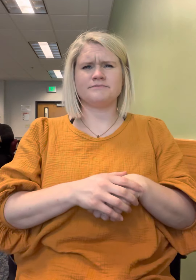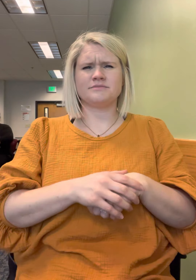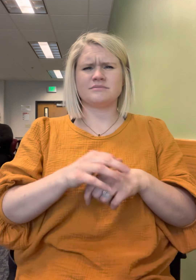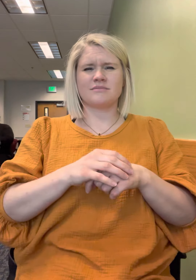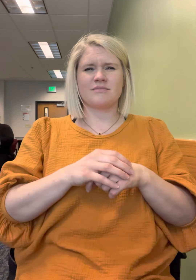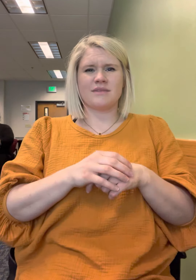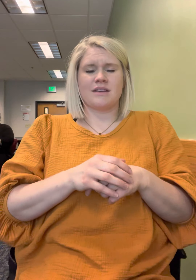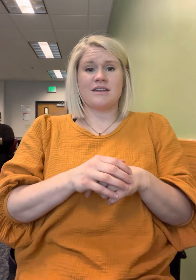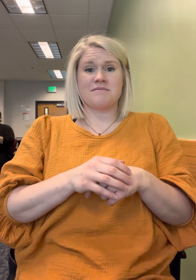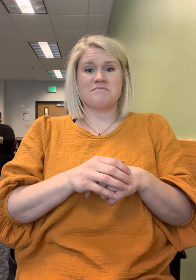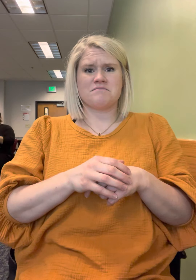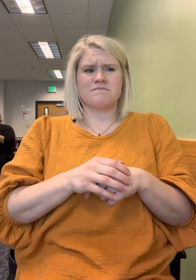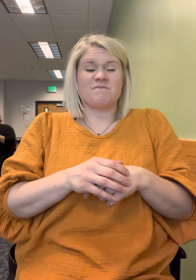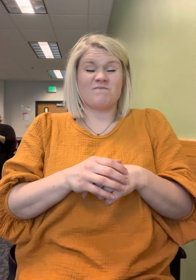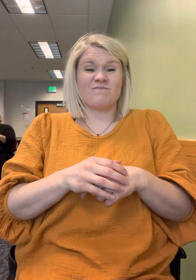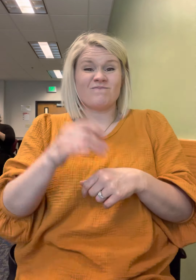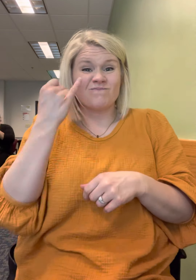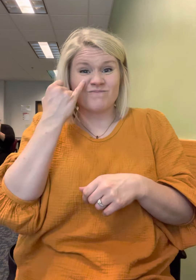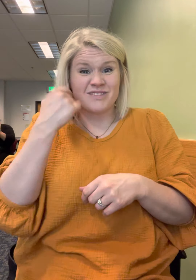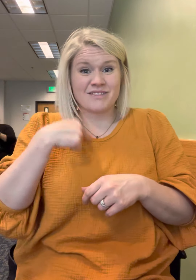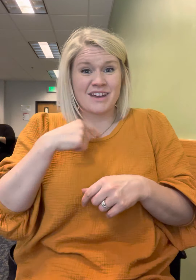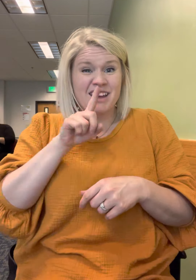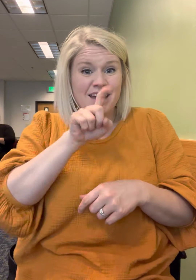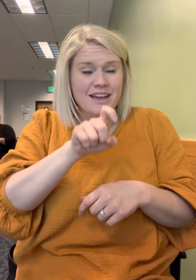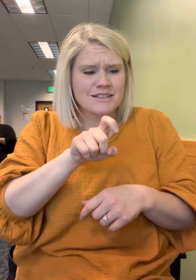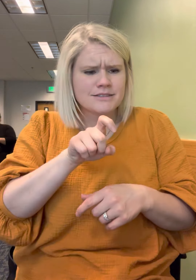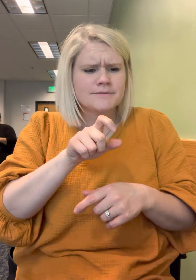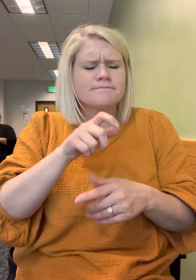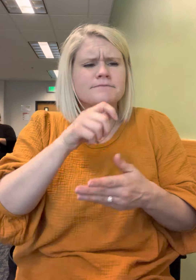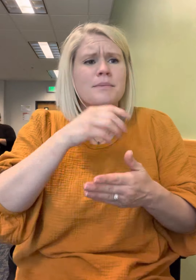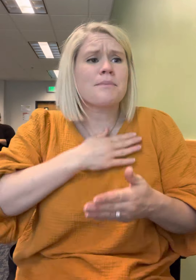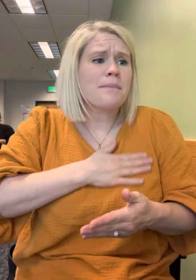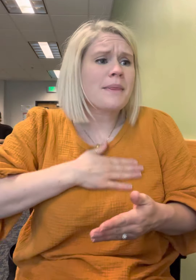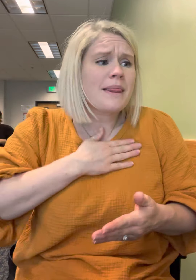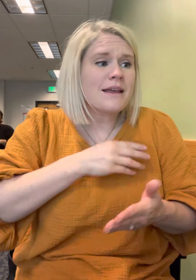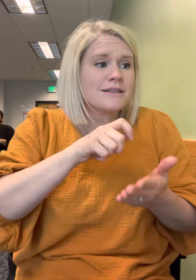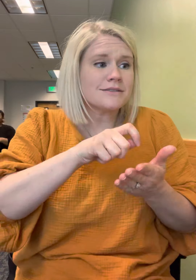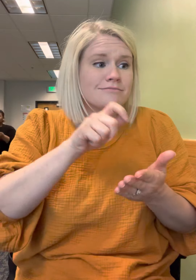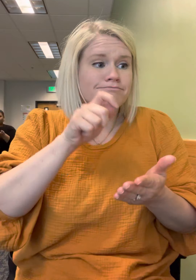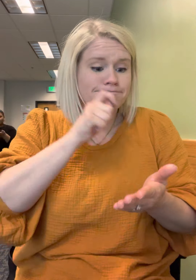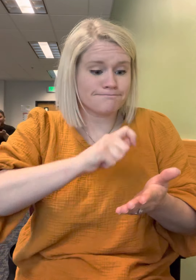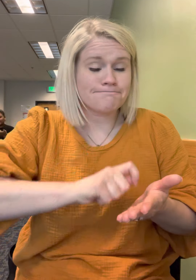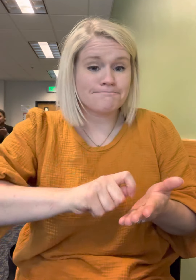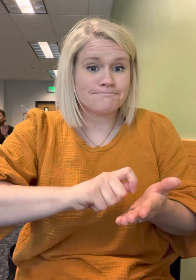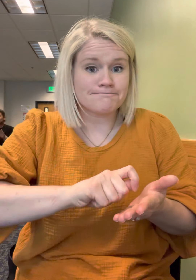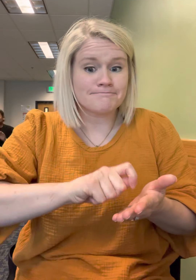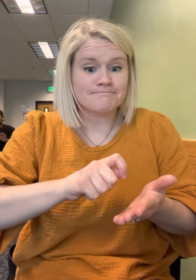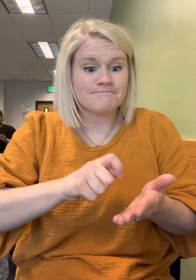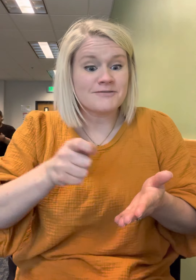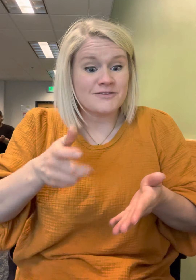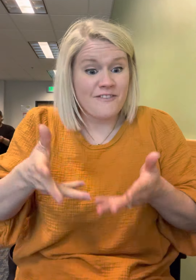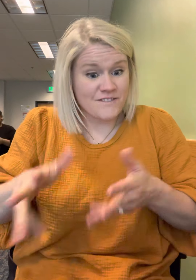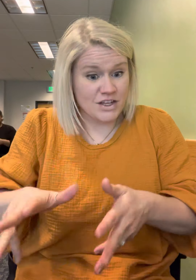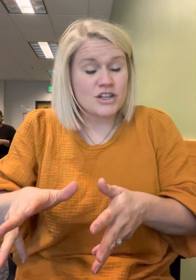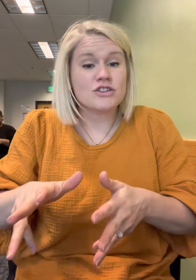and pay attention or to finish your work and start something else, it's important to try to remember to do that on